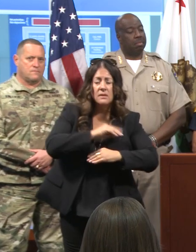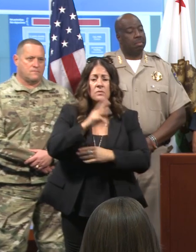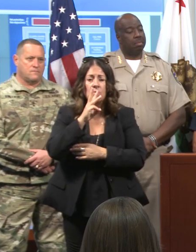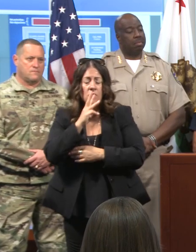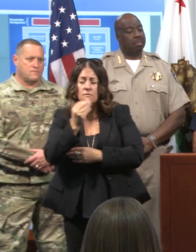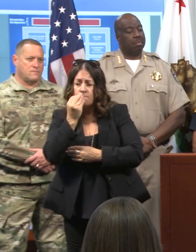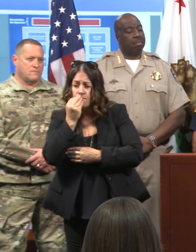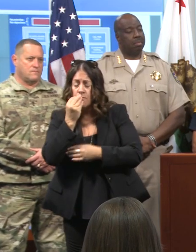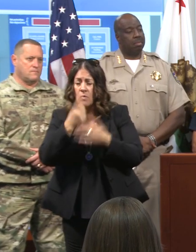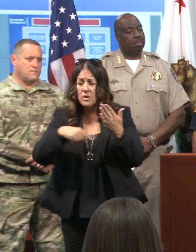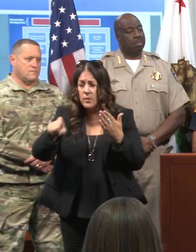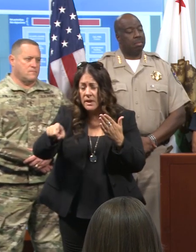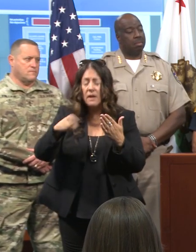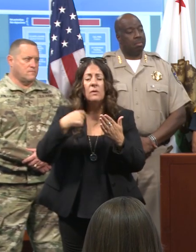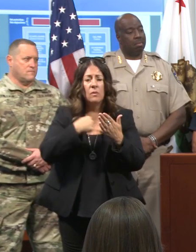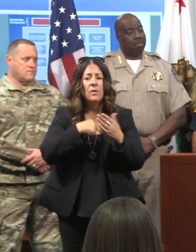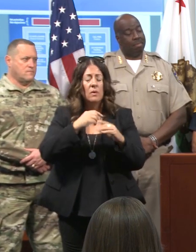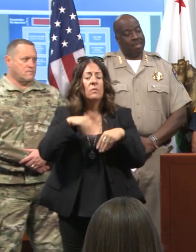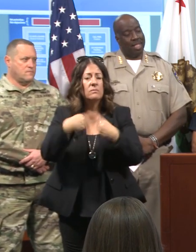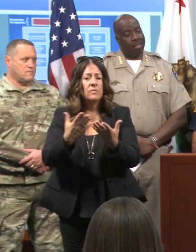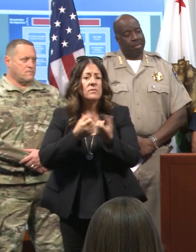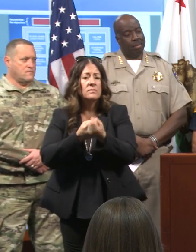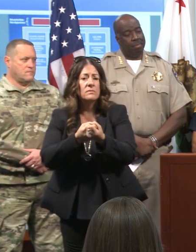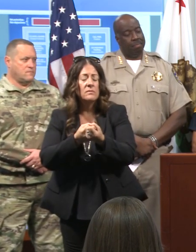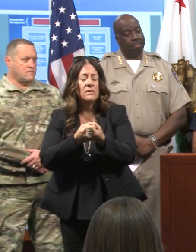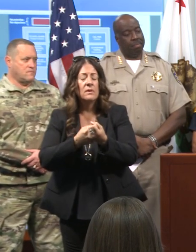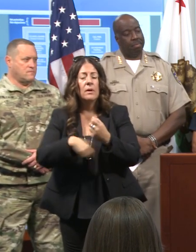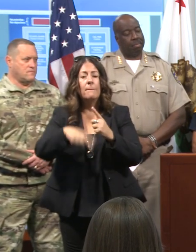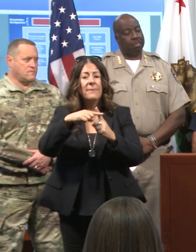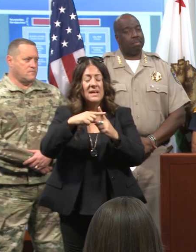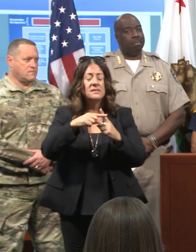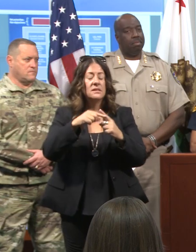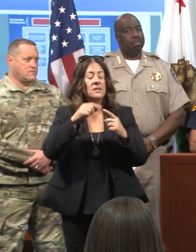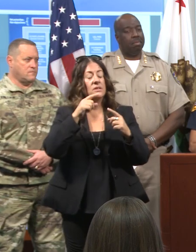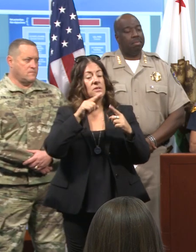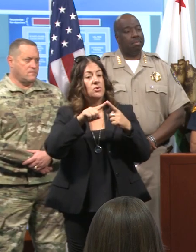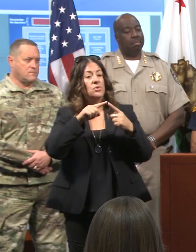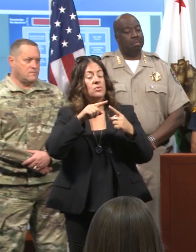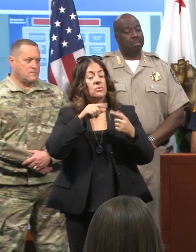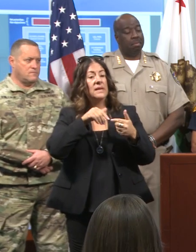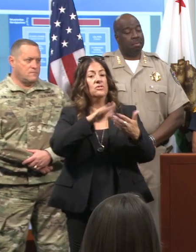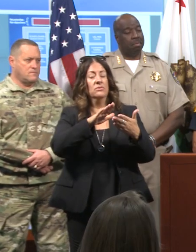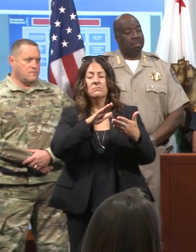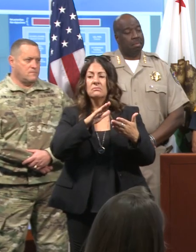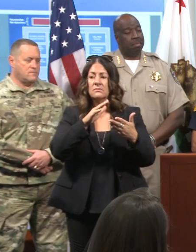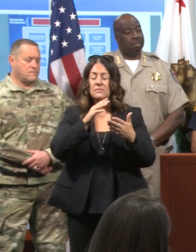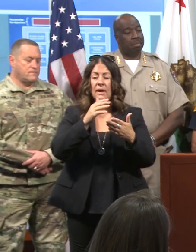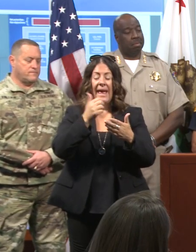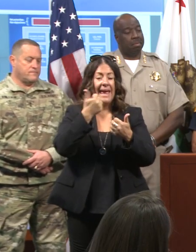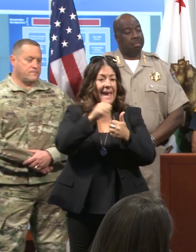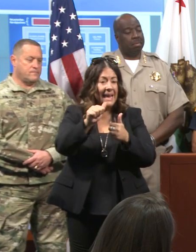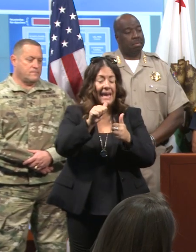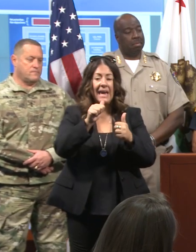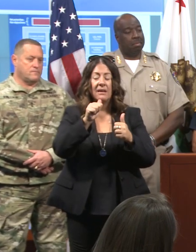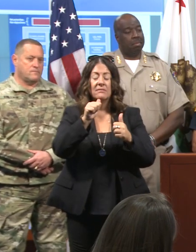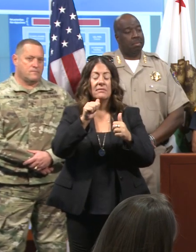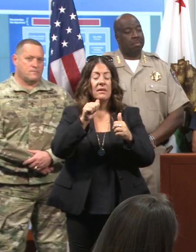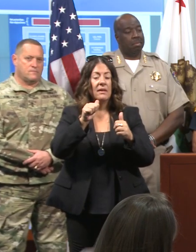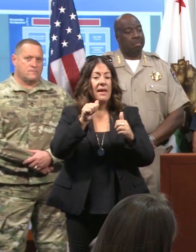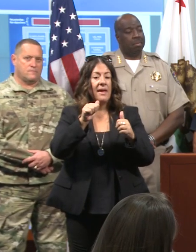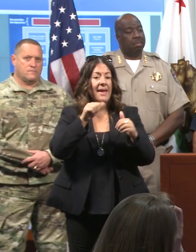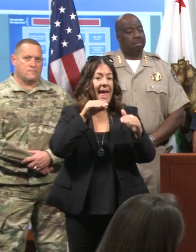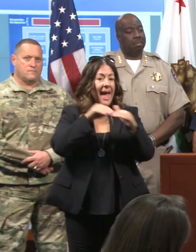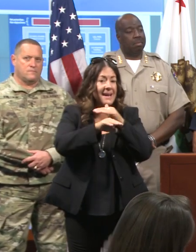as necessary, as well as addressing access and functional need requirements at those shelters. So we have